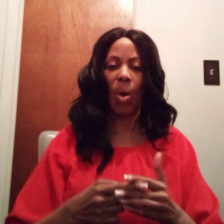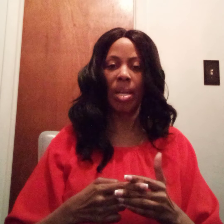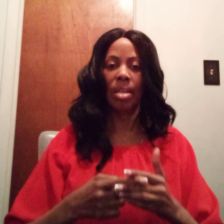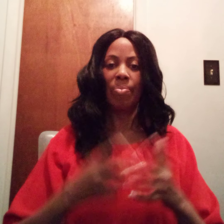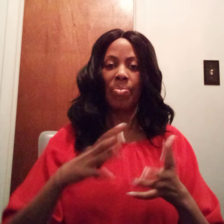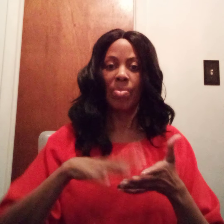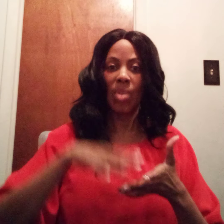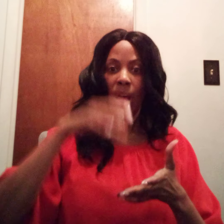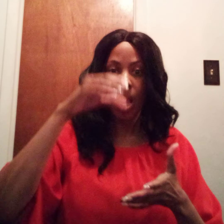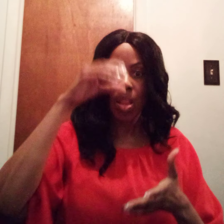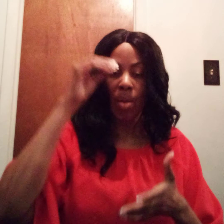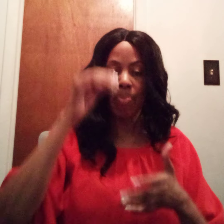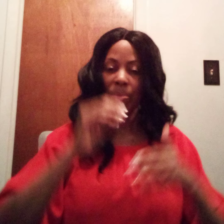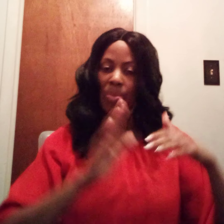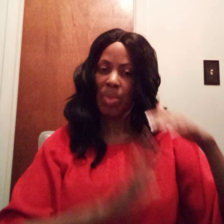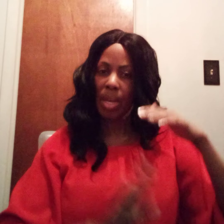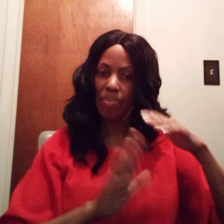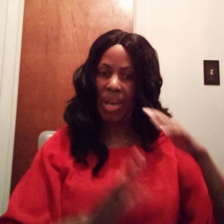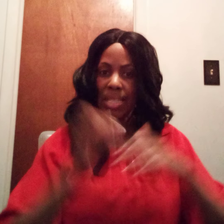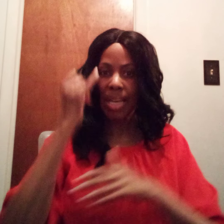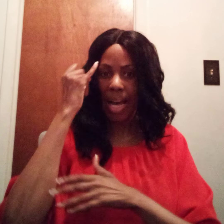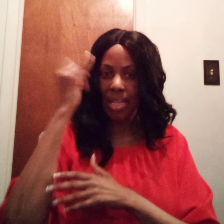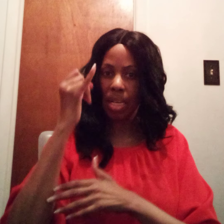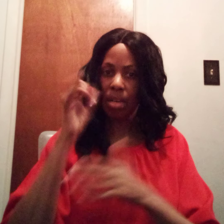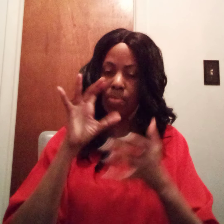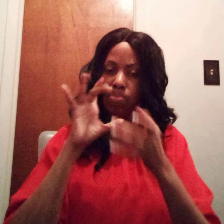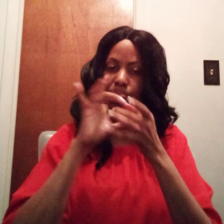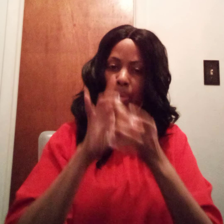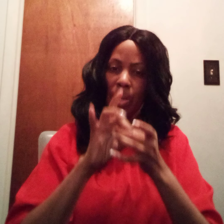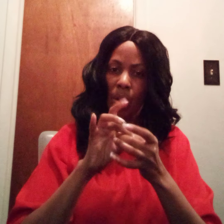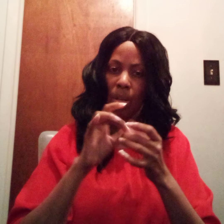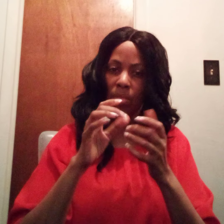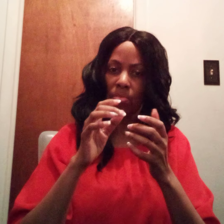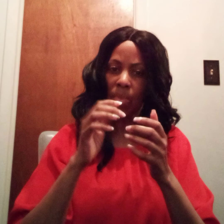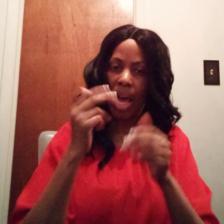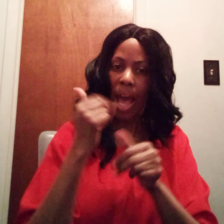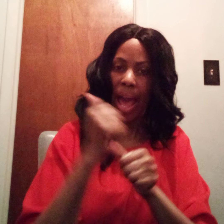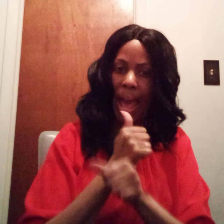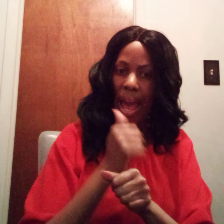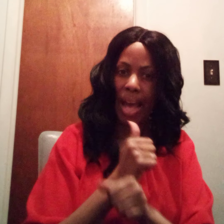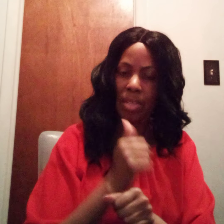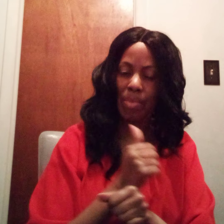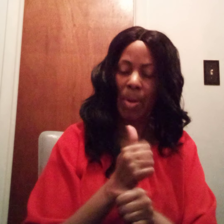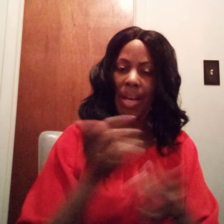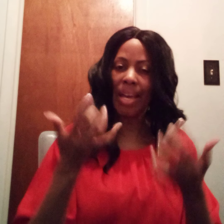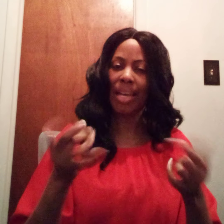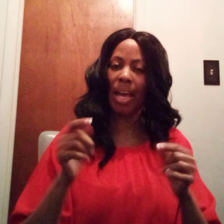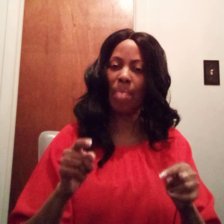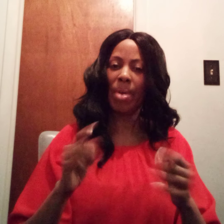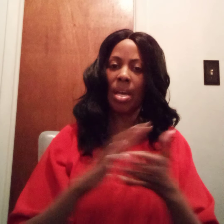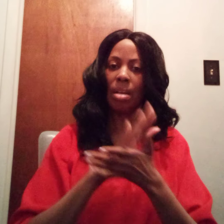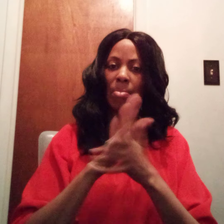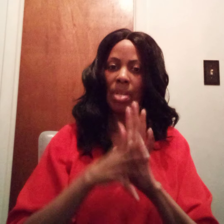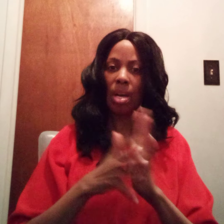abstraction of algebra, and we'll see that these will get much more nuanced and deep, and frankly, more beautiful as we start studying more and more kind